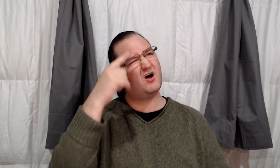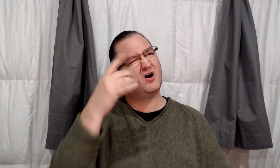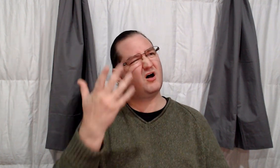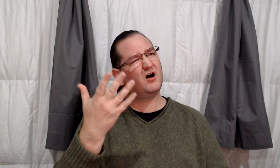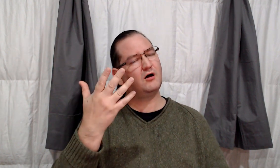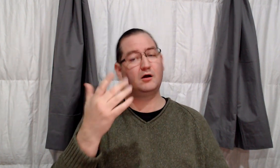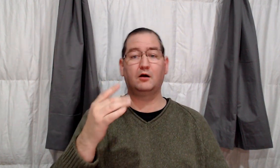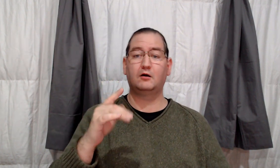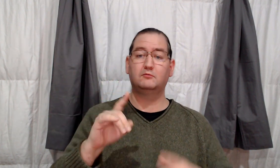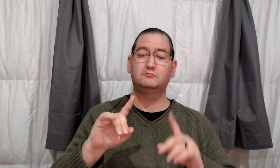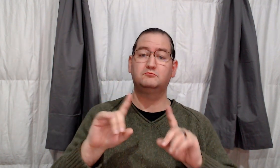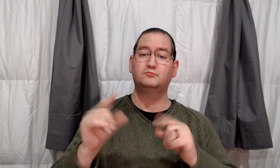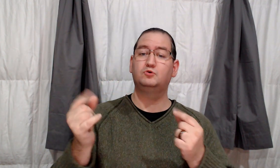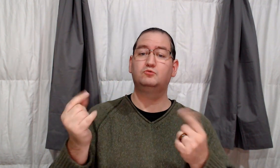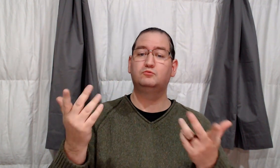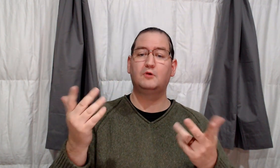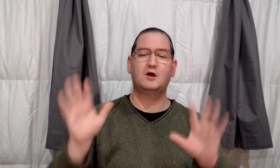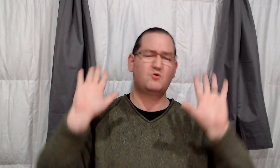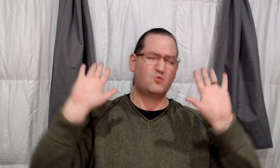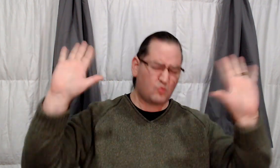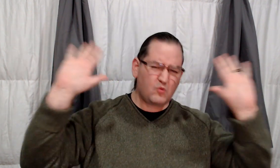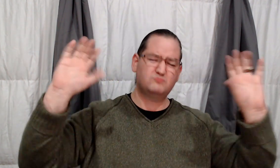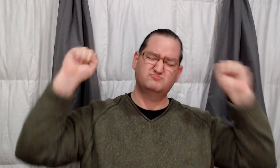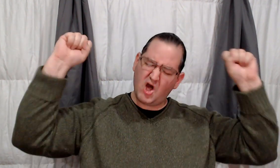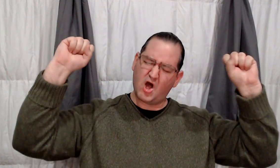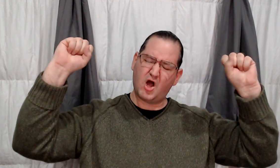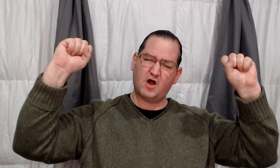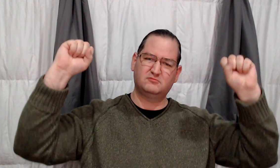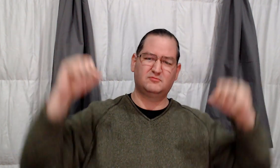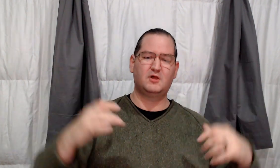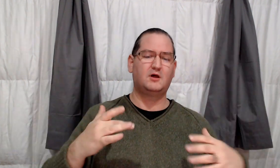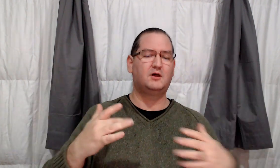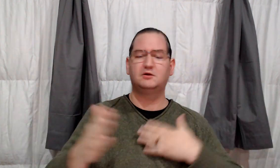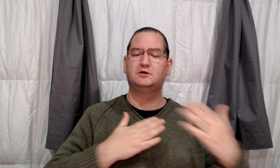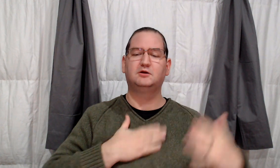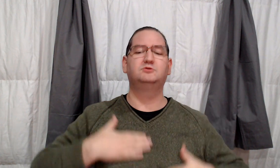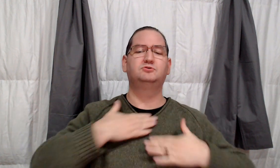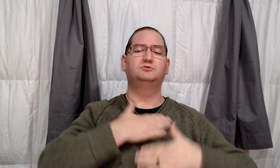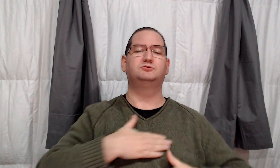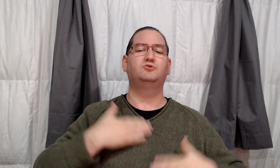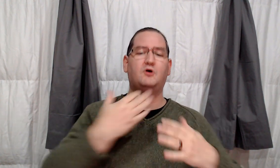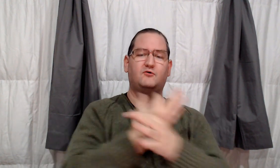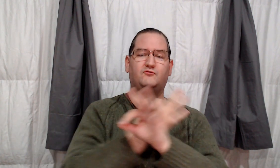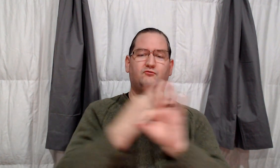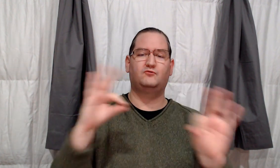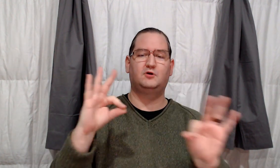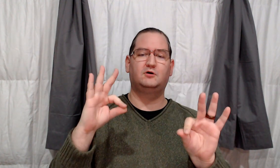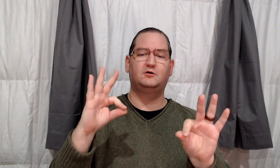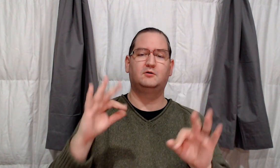Enjoy that freedom. Be happy, be well, and have that life that you want.